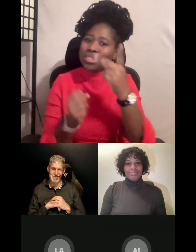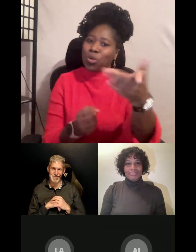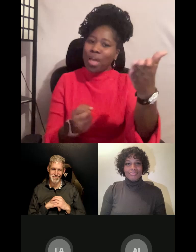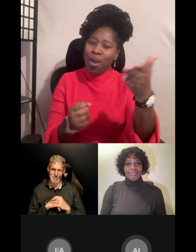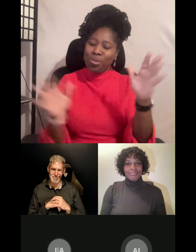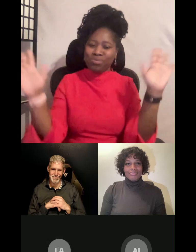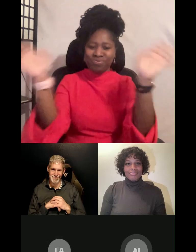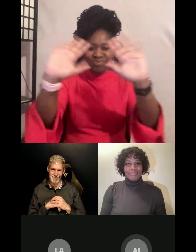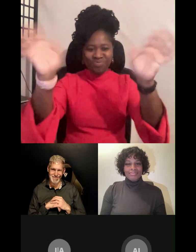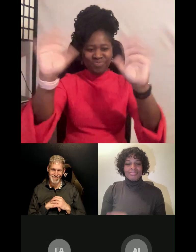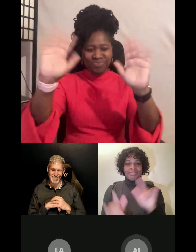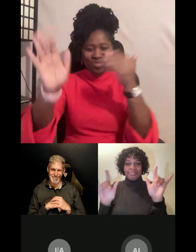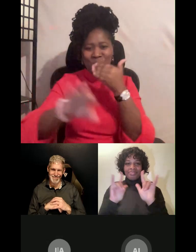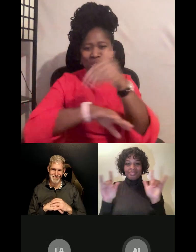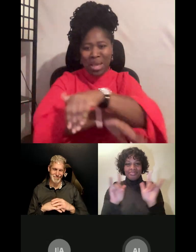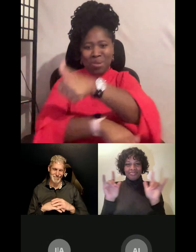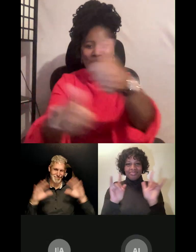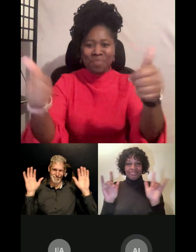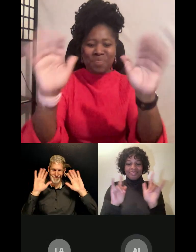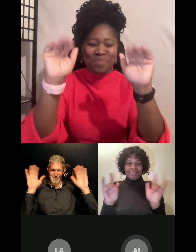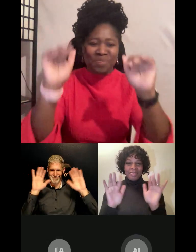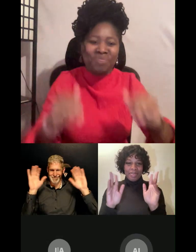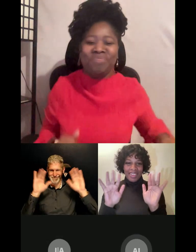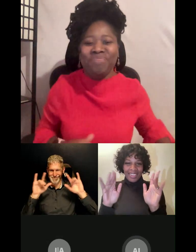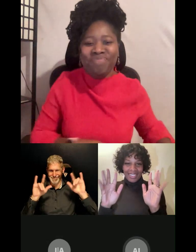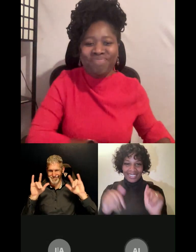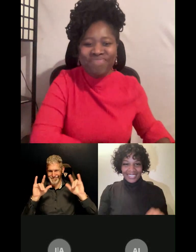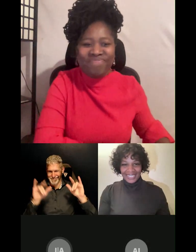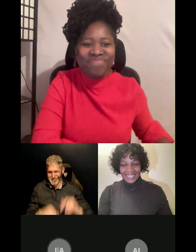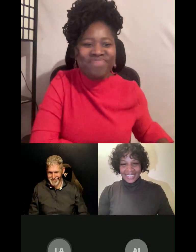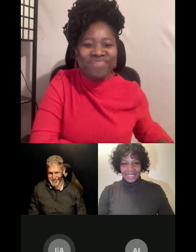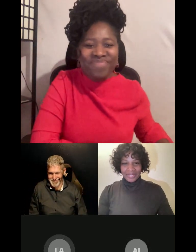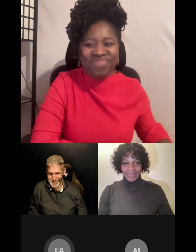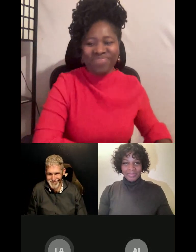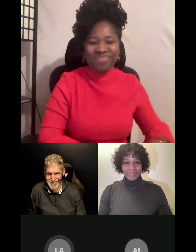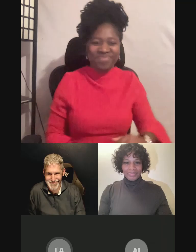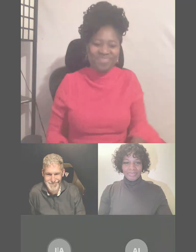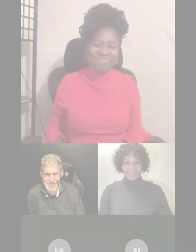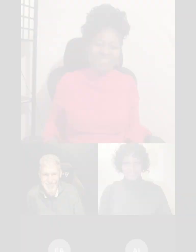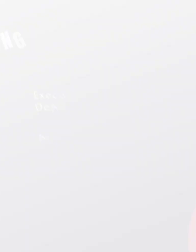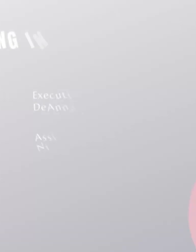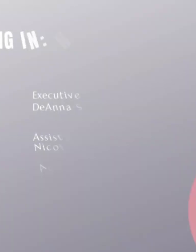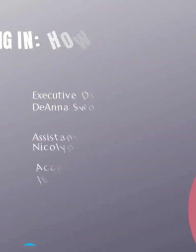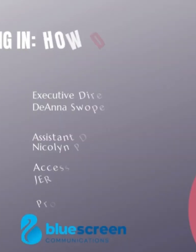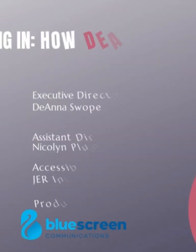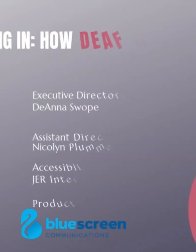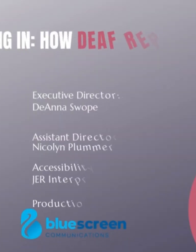Thank I will you. see you on the next show, January 17th. Bye-bye. Have a good night. Bye. Good night.